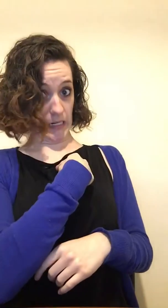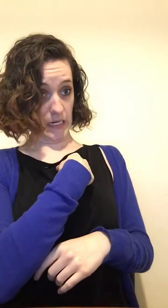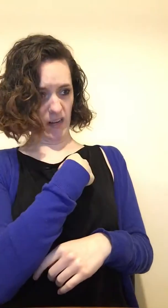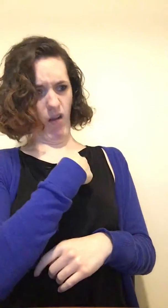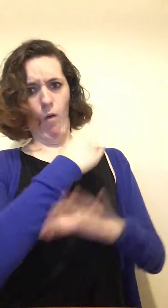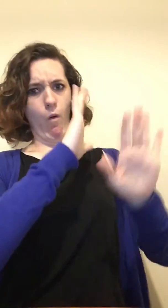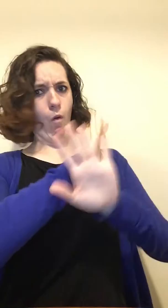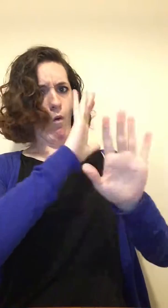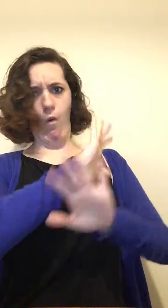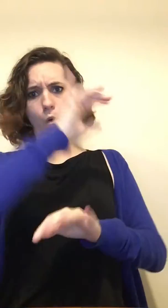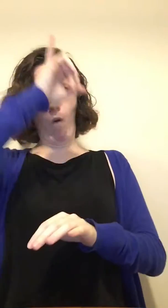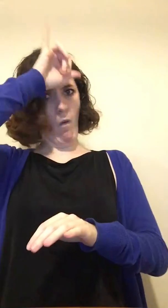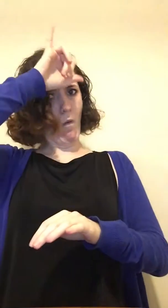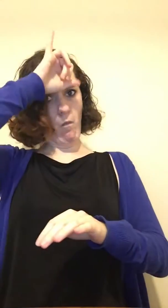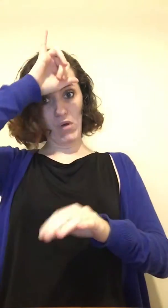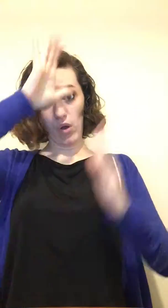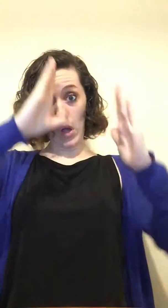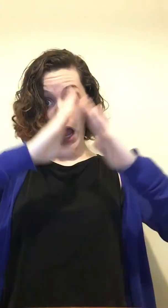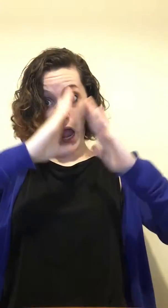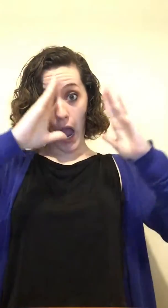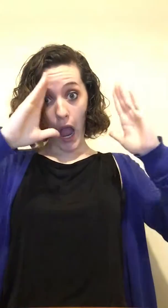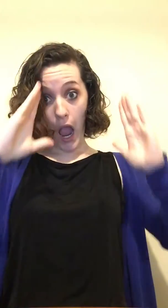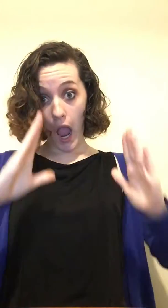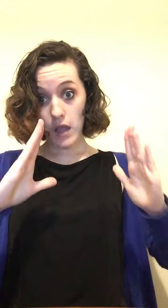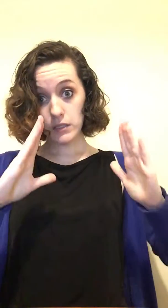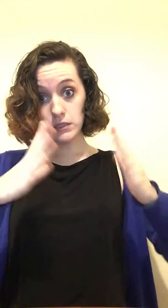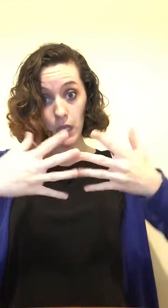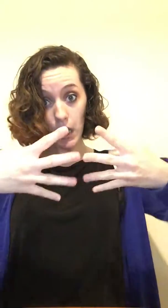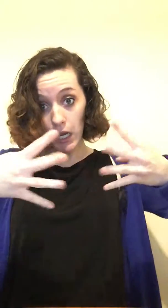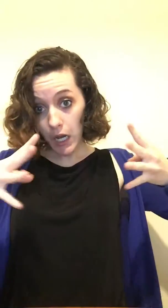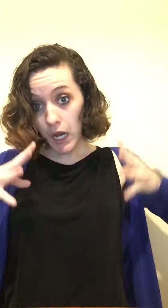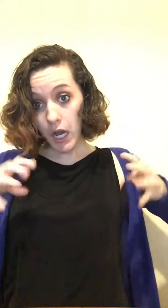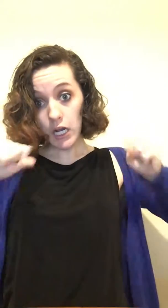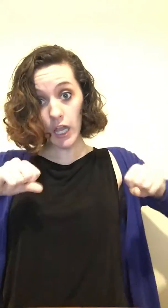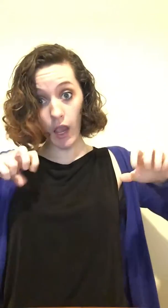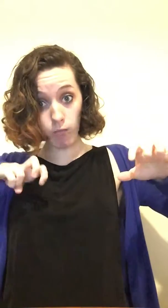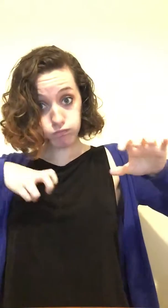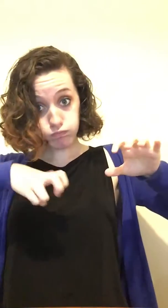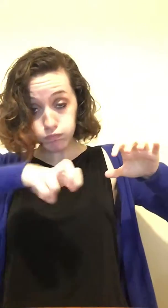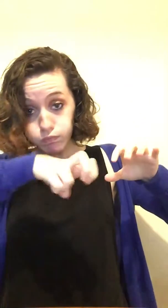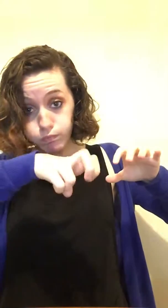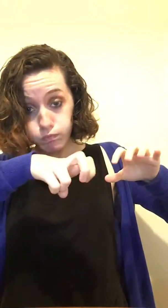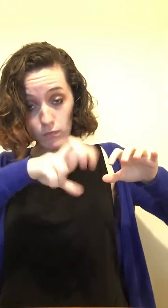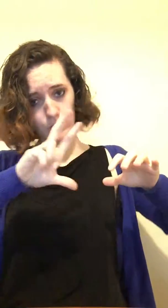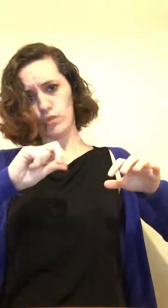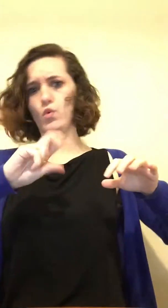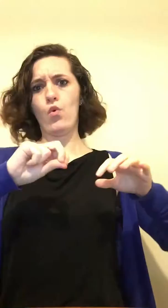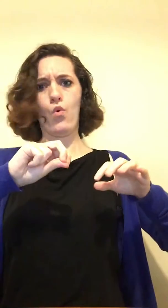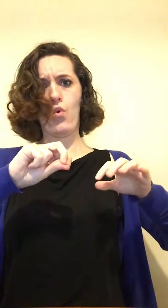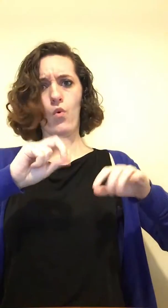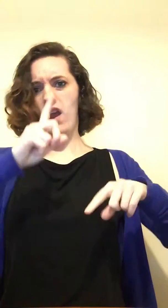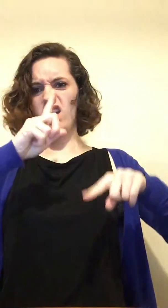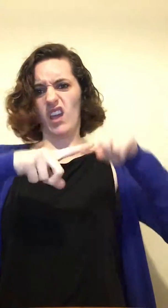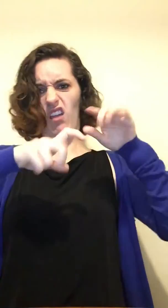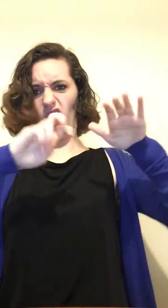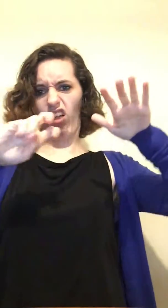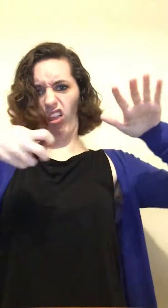We are not even allowed in the compound, let alone under the bed." So the mouse